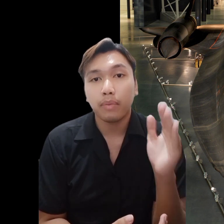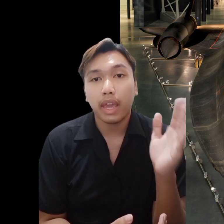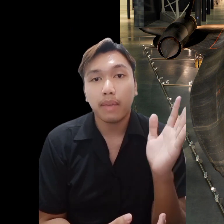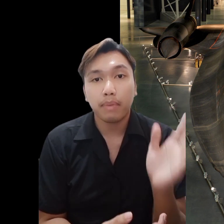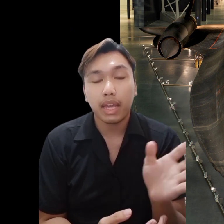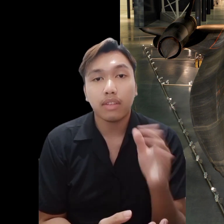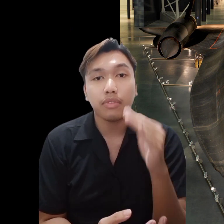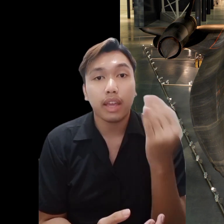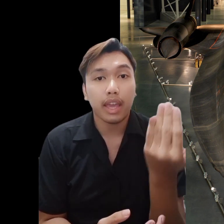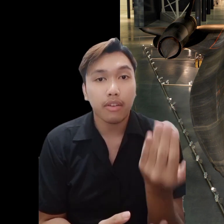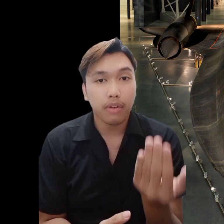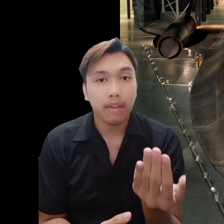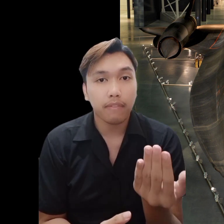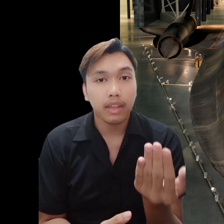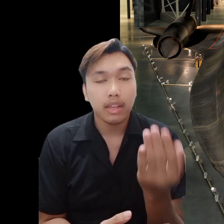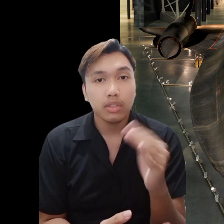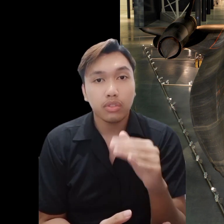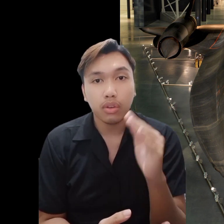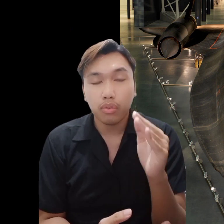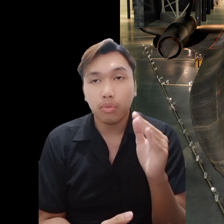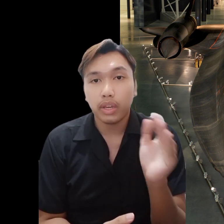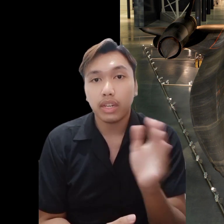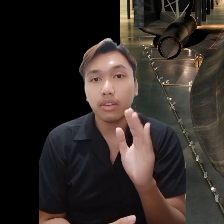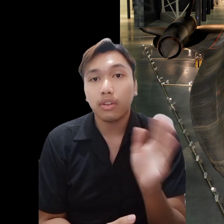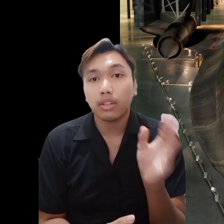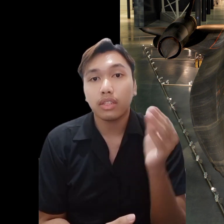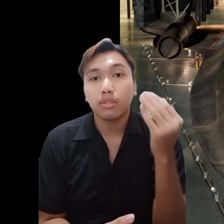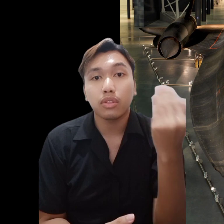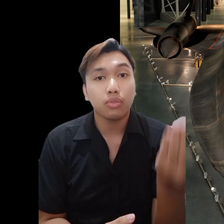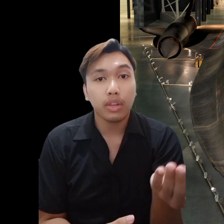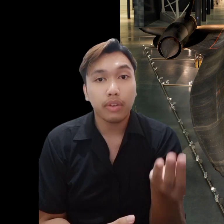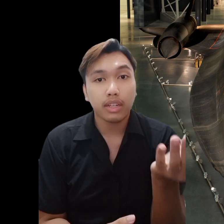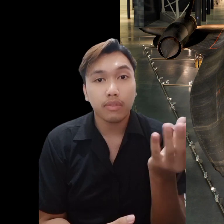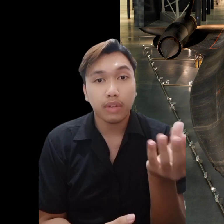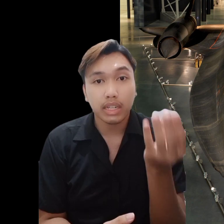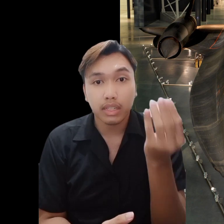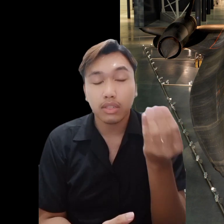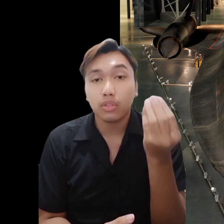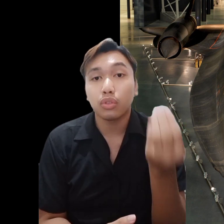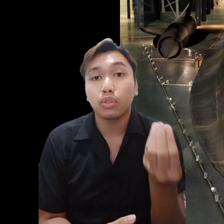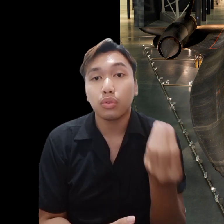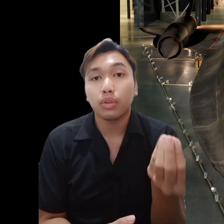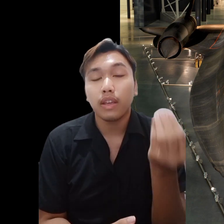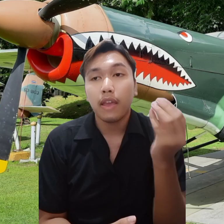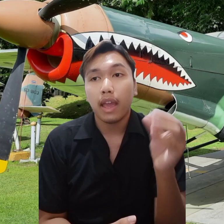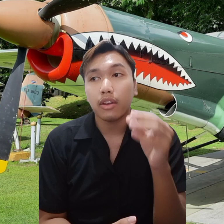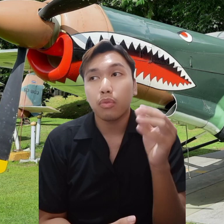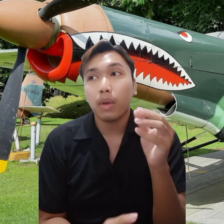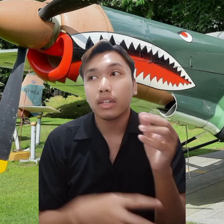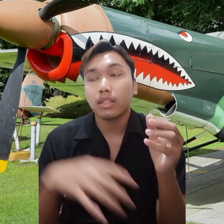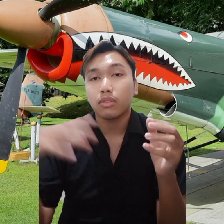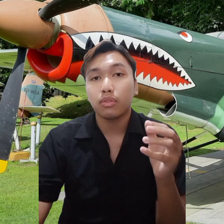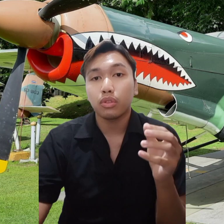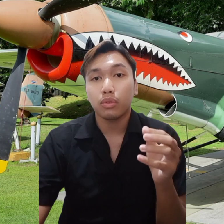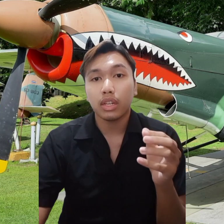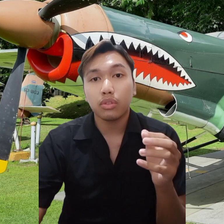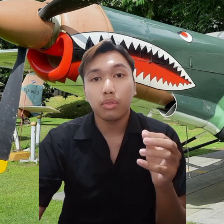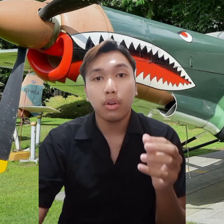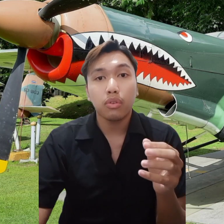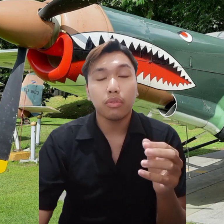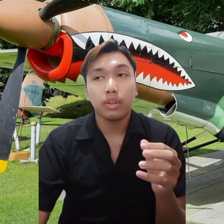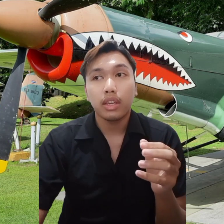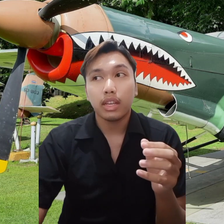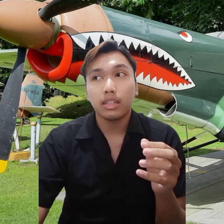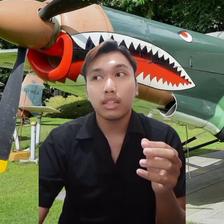from the airplane and from the aircraft. So in the non-discrete the way is to shoot and the one is to shoot and to